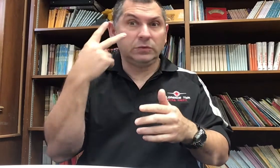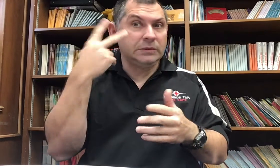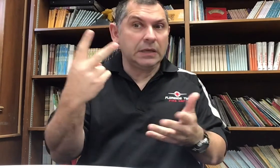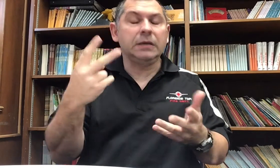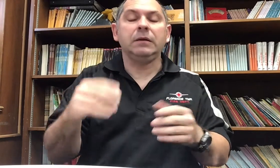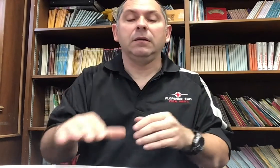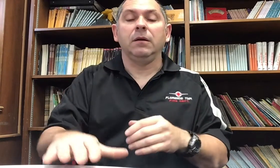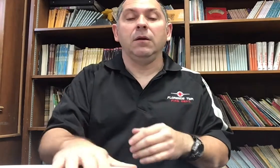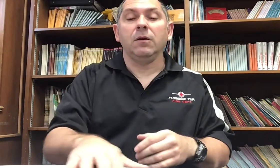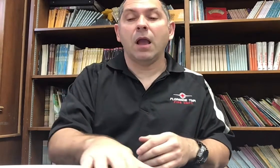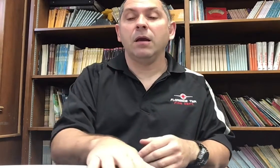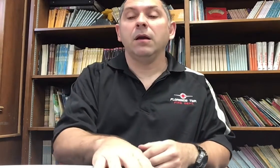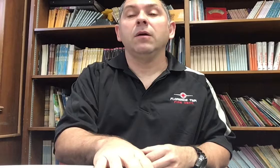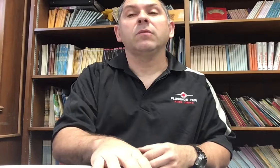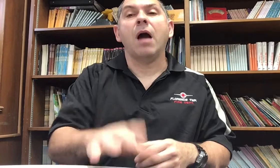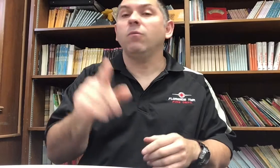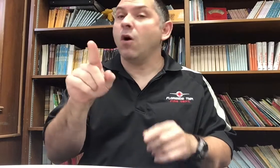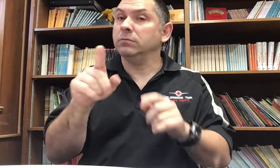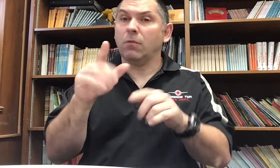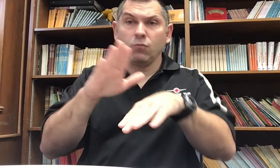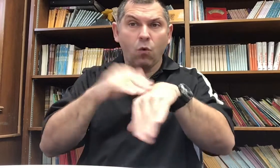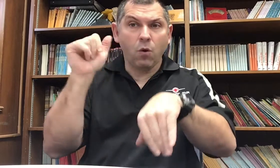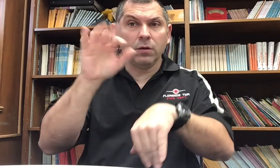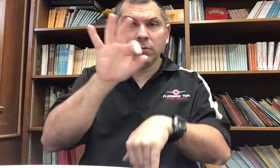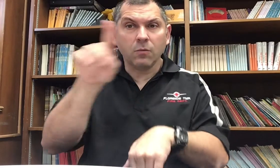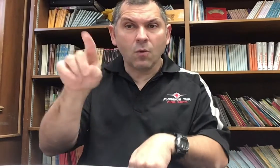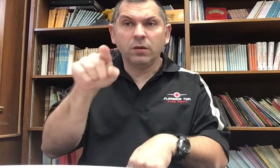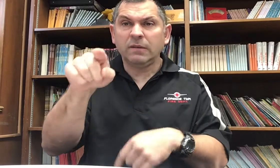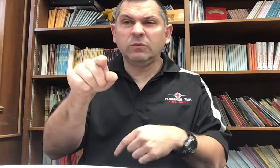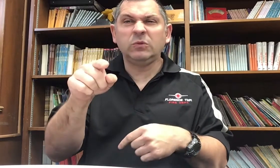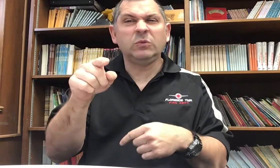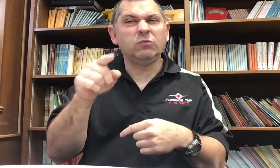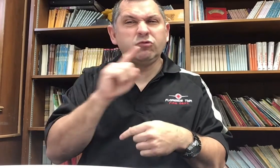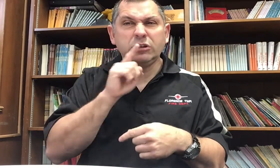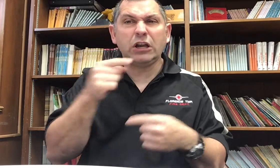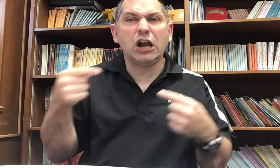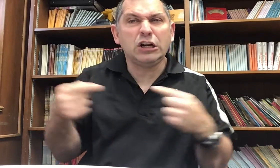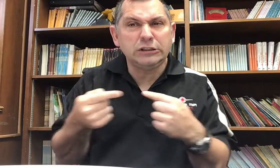better to give all that information up front when you're on the call to 911.